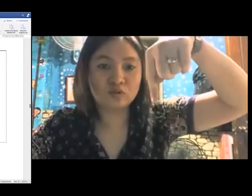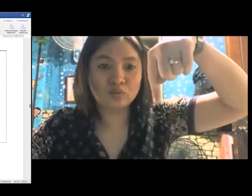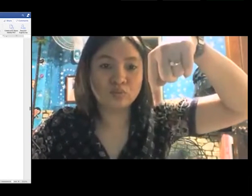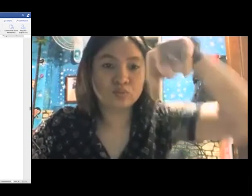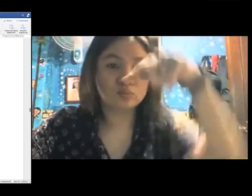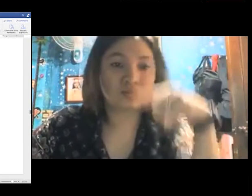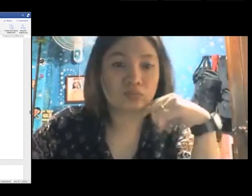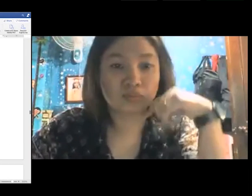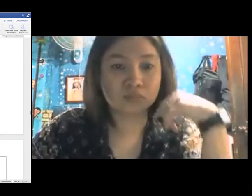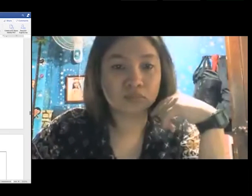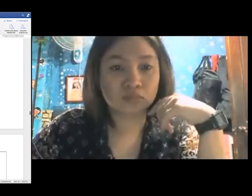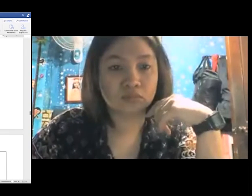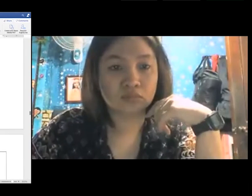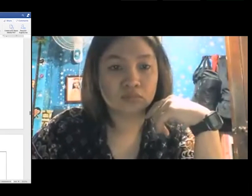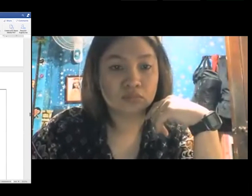let's go down.